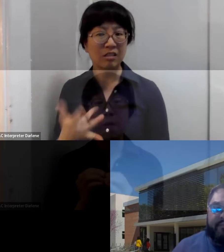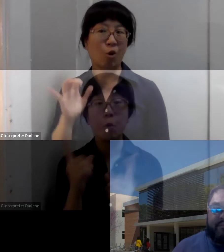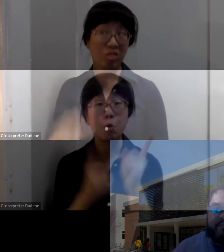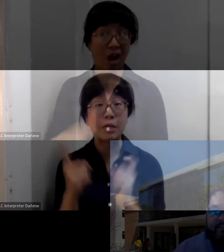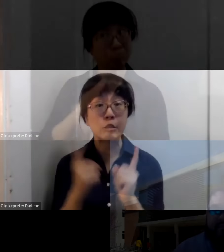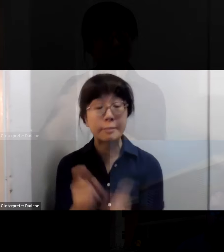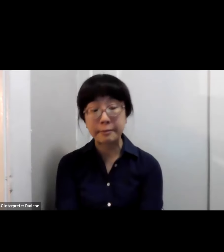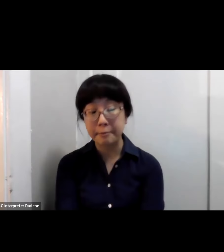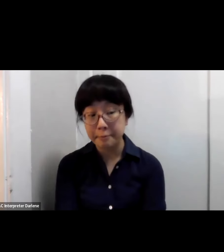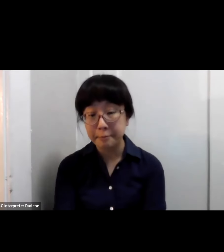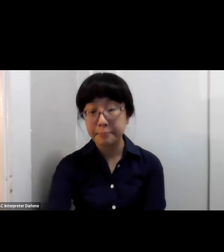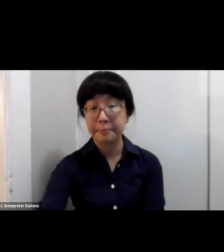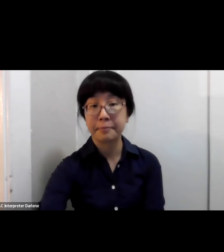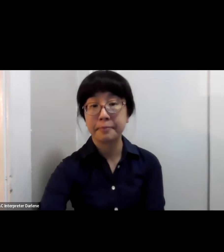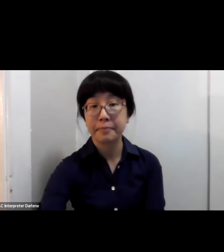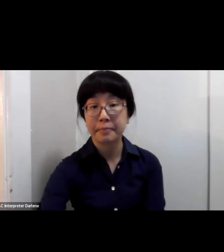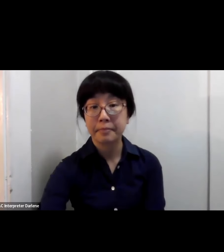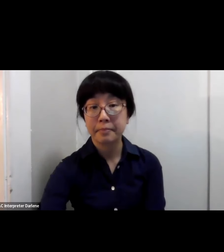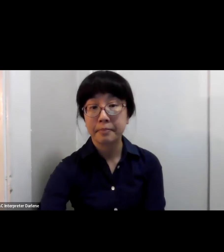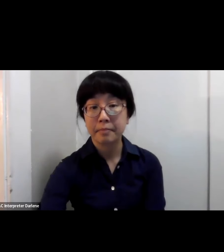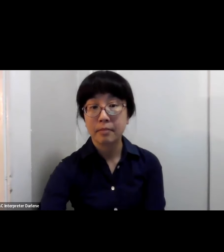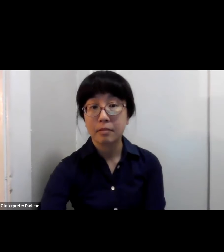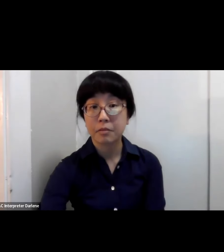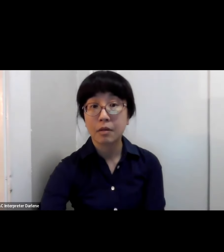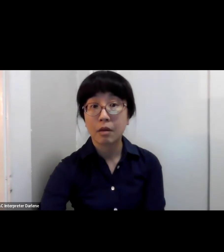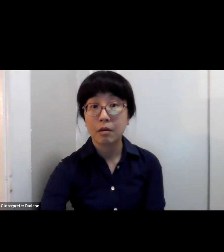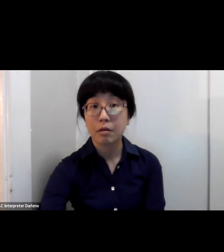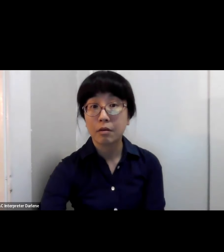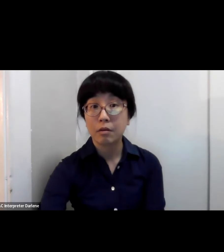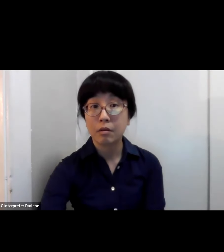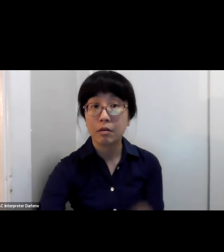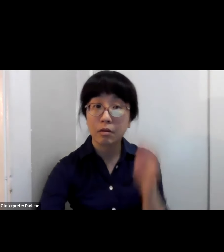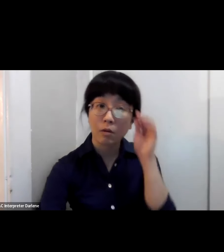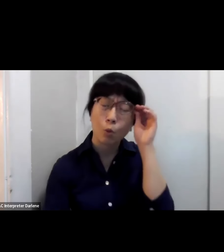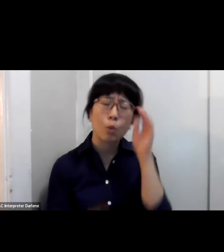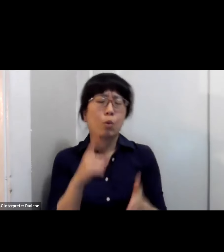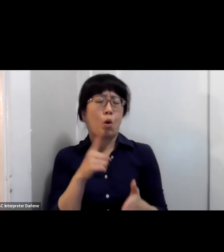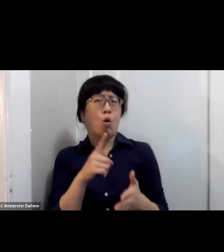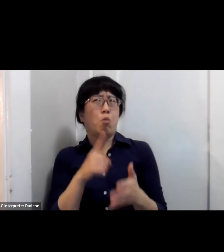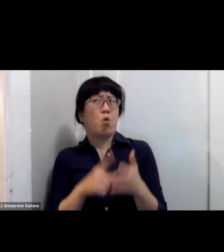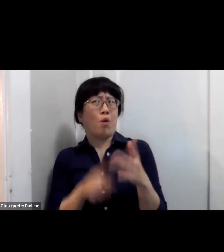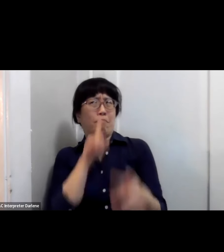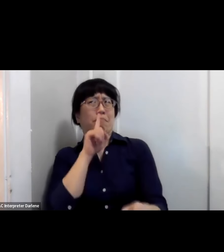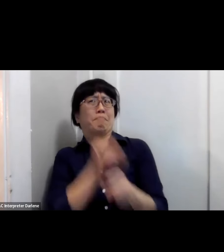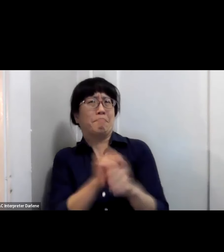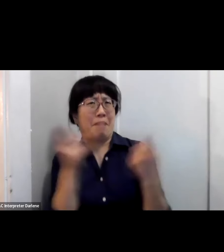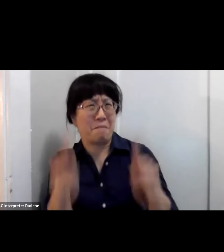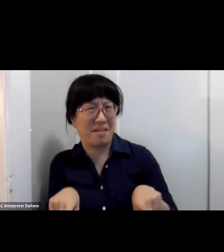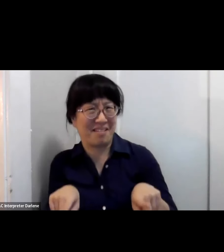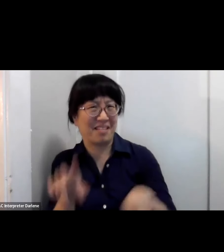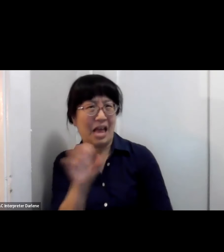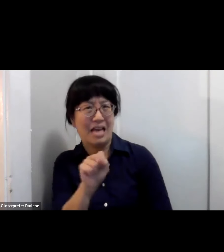learning. What about talking a little bit more about what actually happens during an SI section?